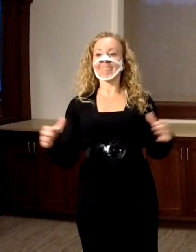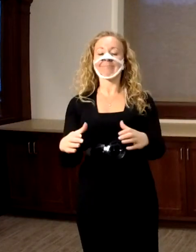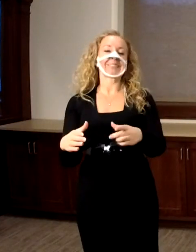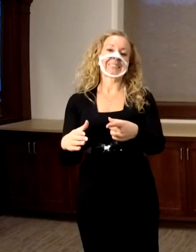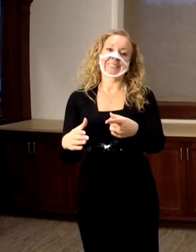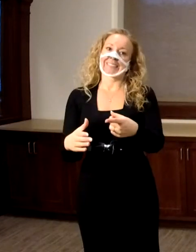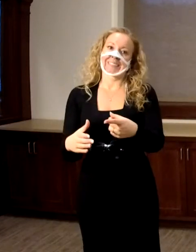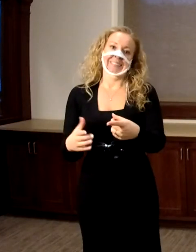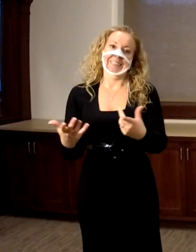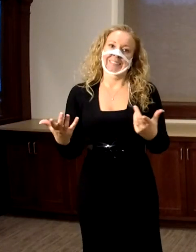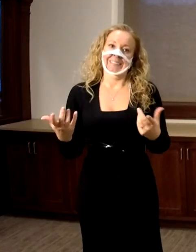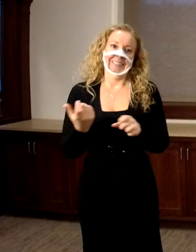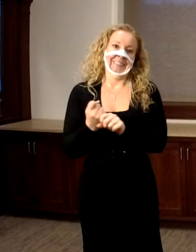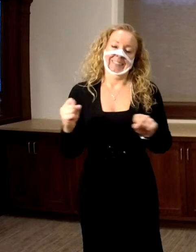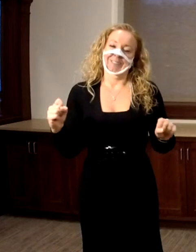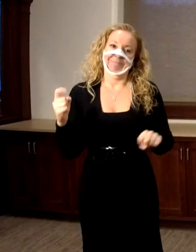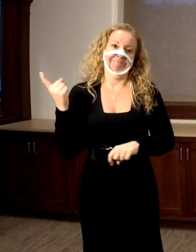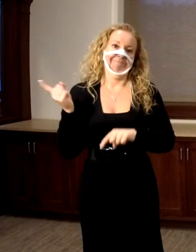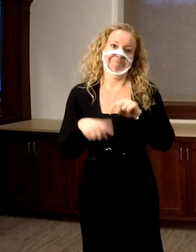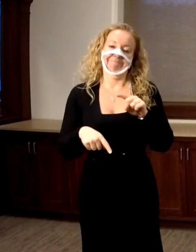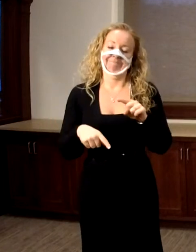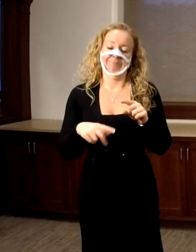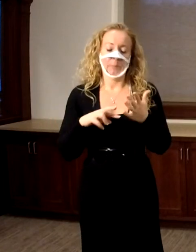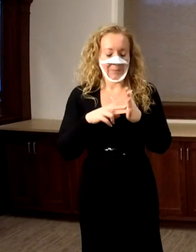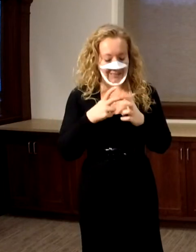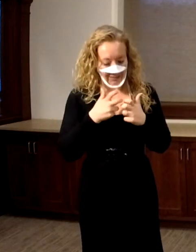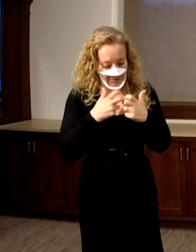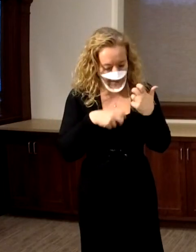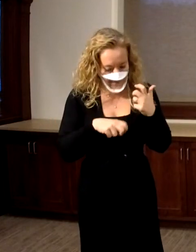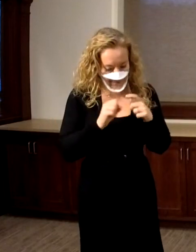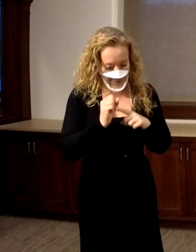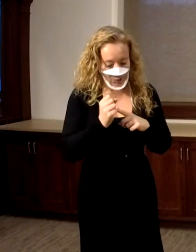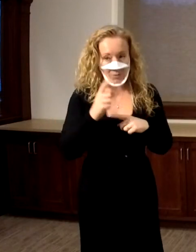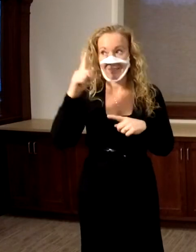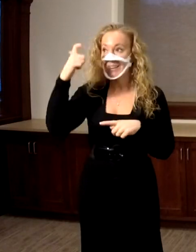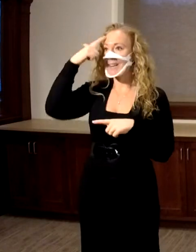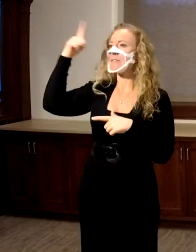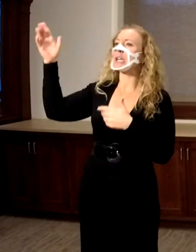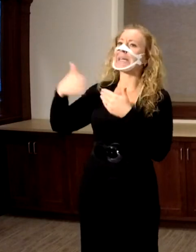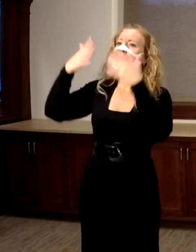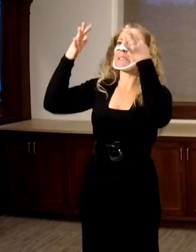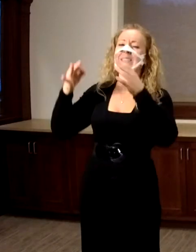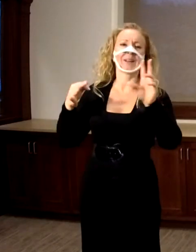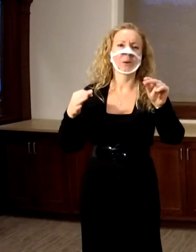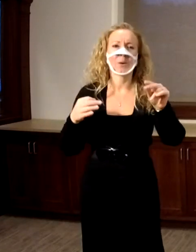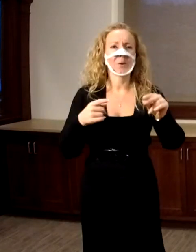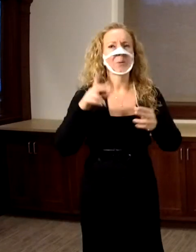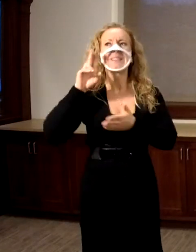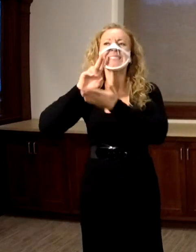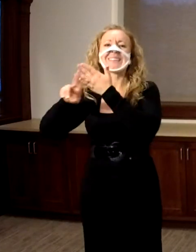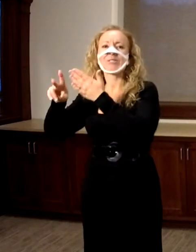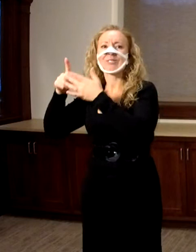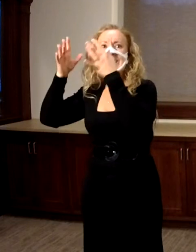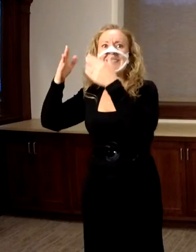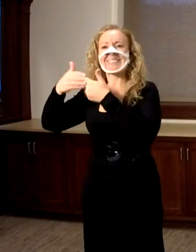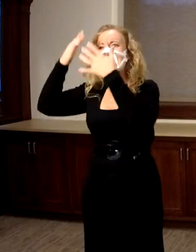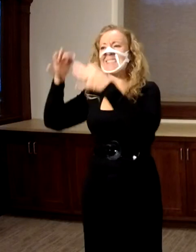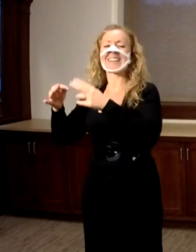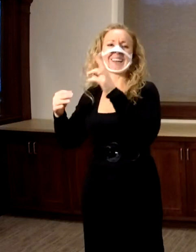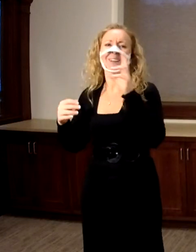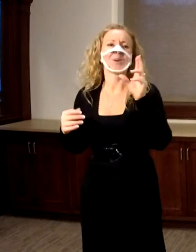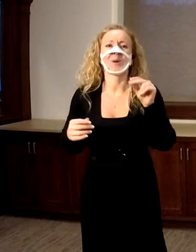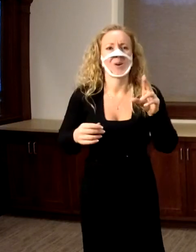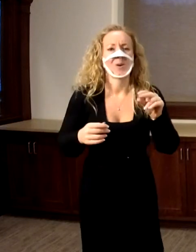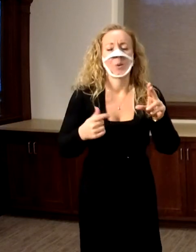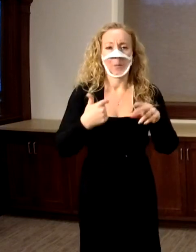realm. So it's a very difficult situation. The governor doesn't do it easily. The secretary doesn't do it easily. Dr. Bogan, myself,